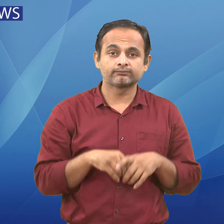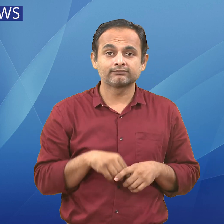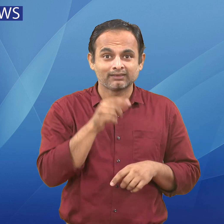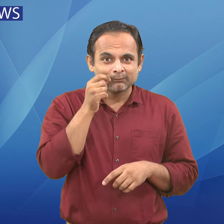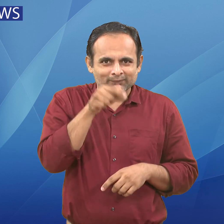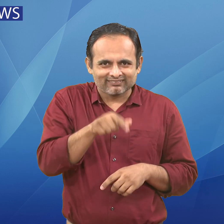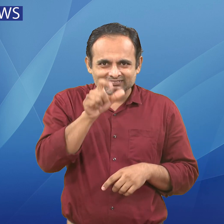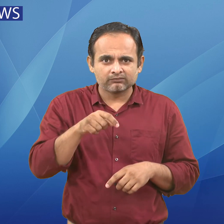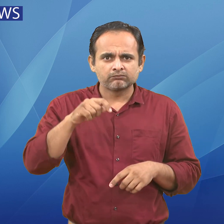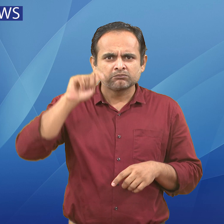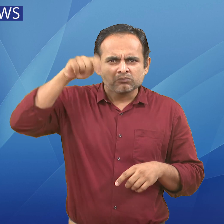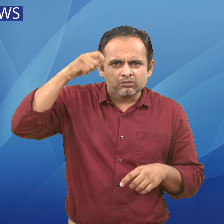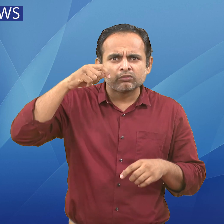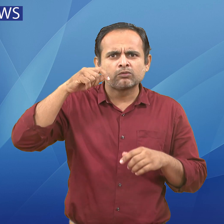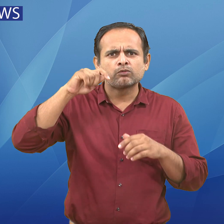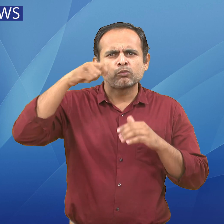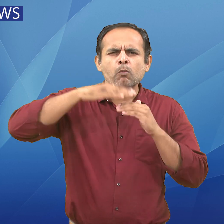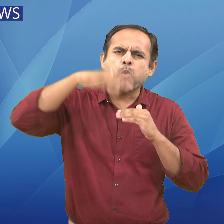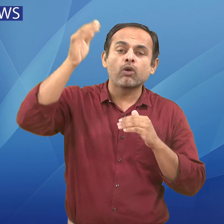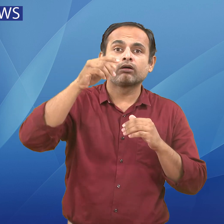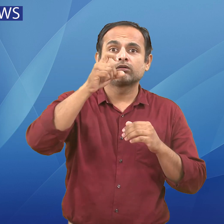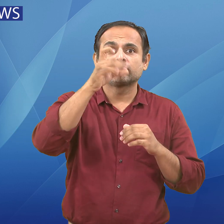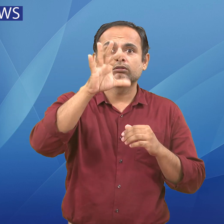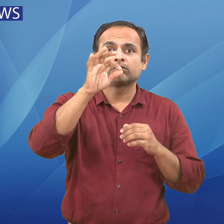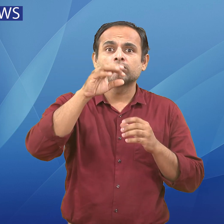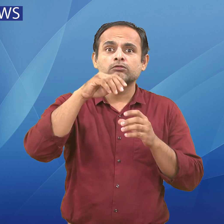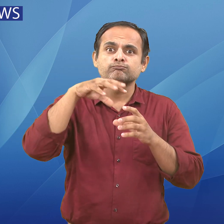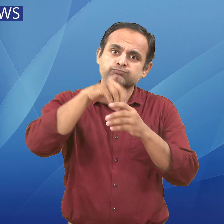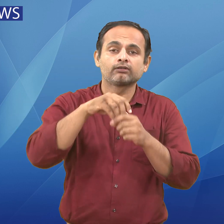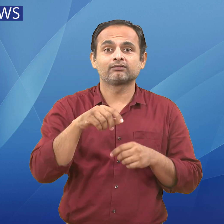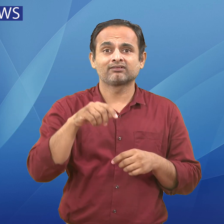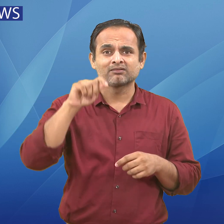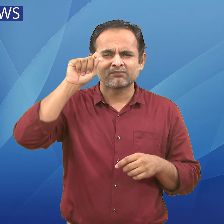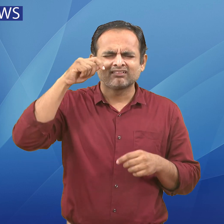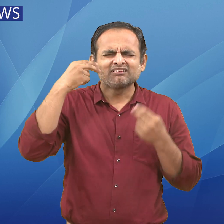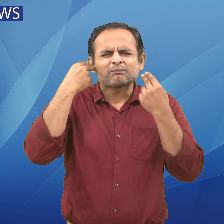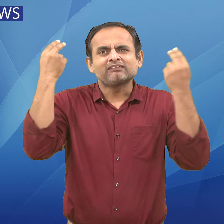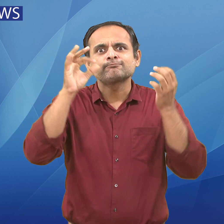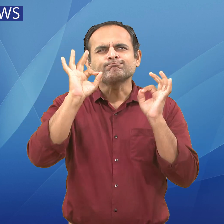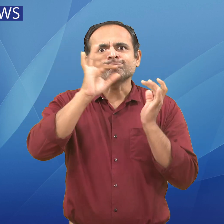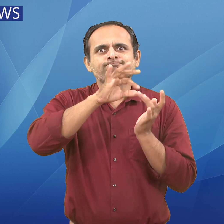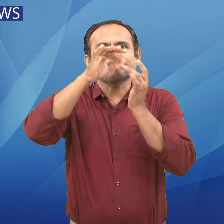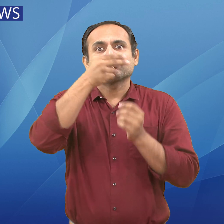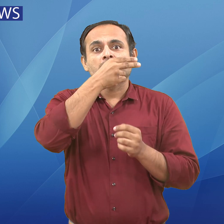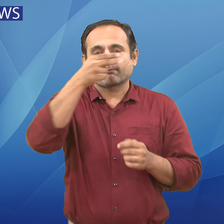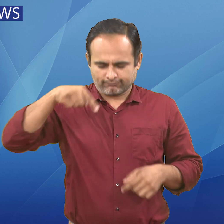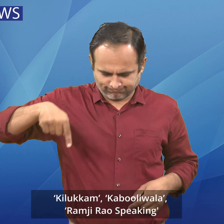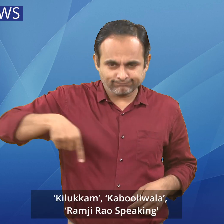acting, Innocent also served as the president of the Association of Malayalam Movie Artists, AMMA, for several years. His funeral was held at